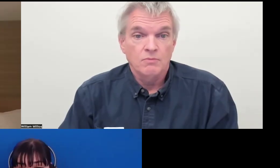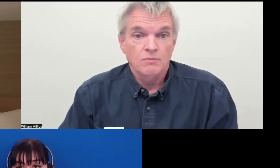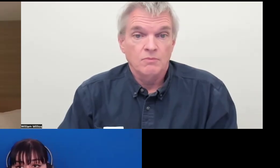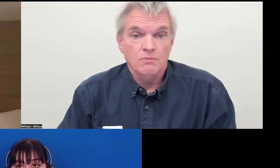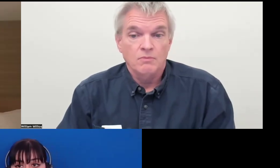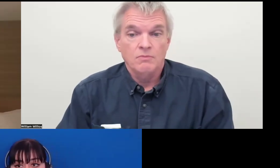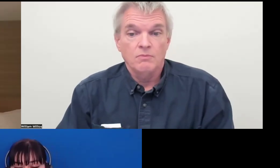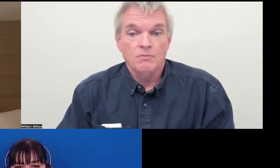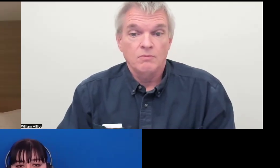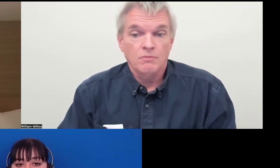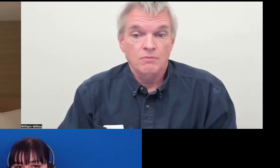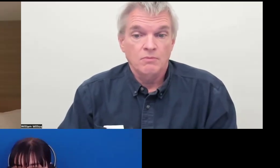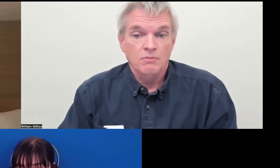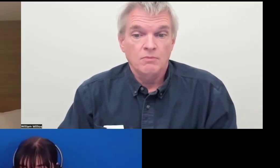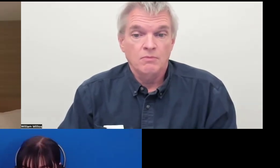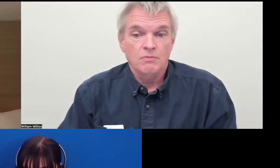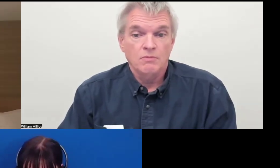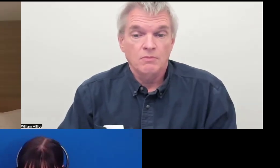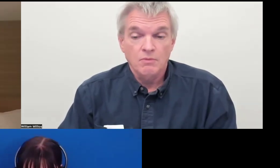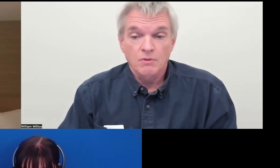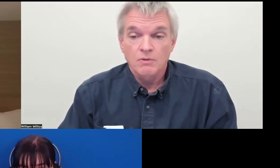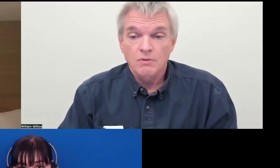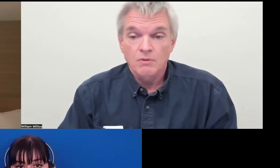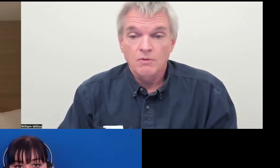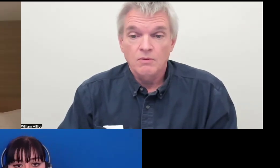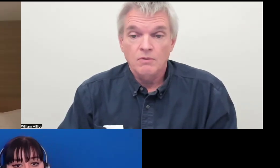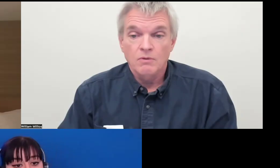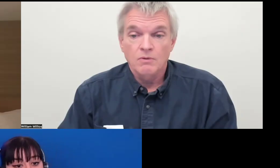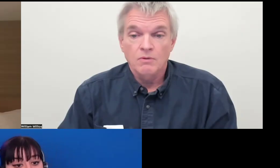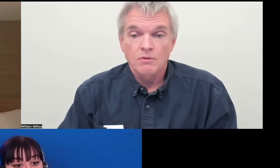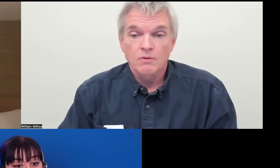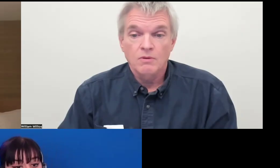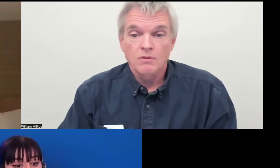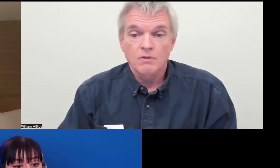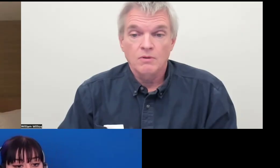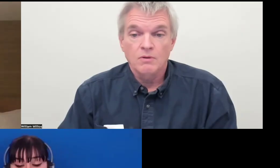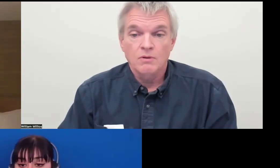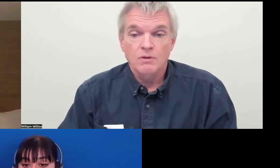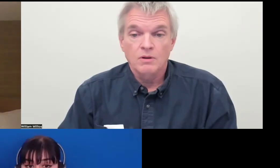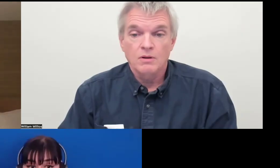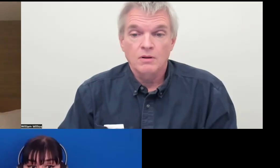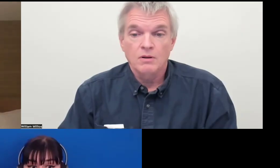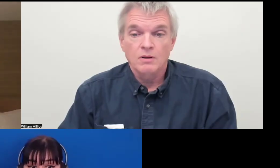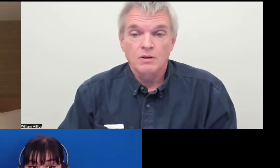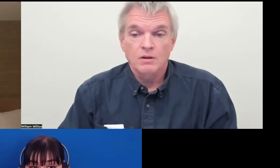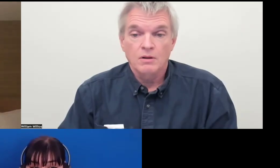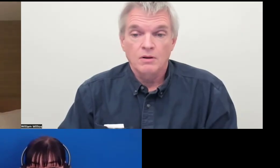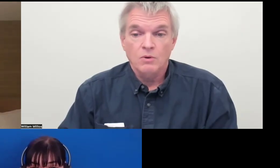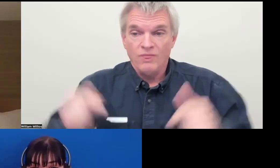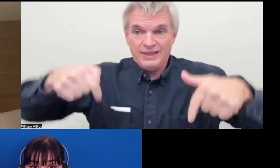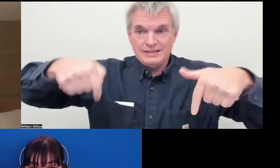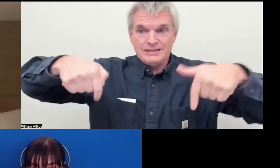question, just to make sure I understand the question is about providing the meeting recordings or some notes or